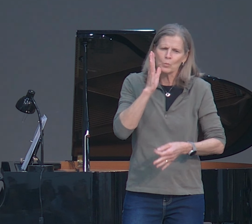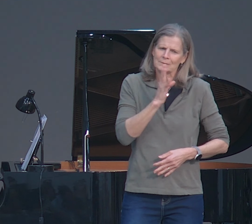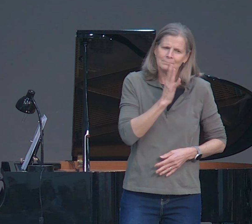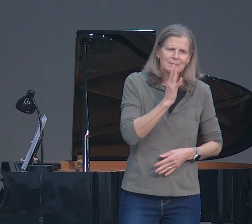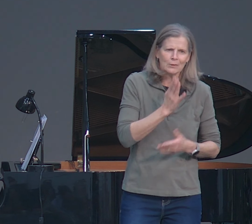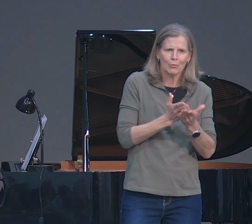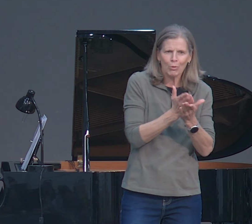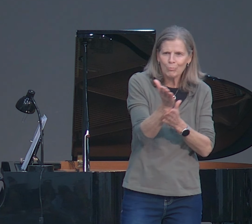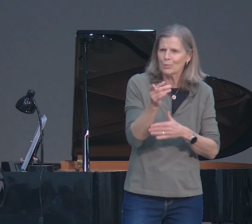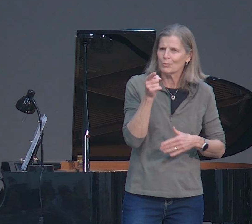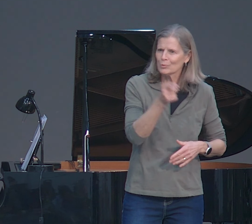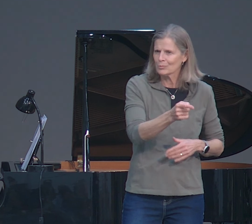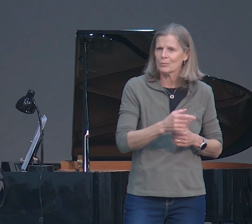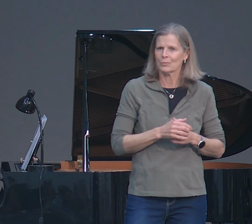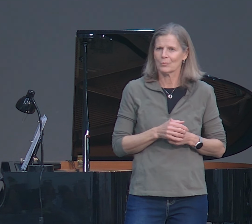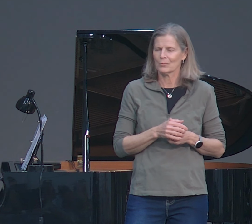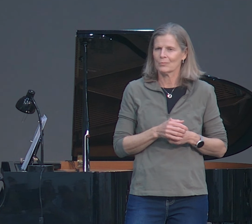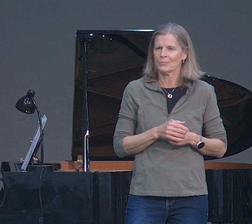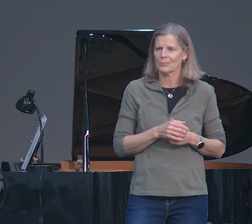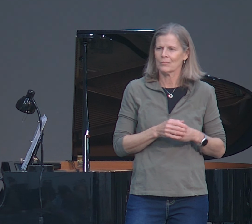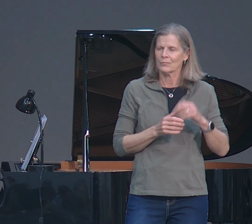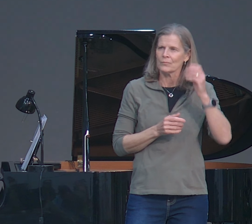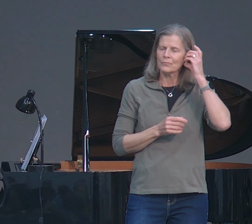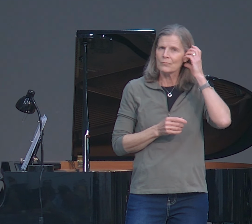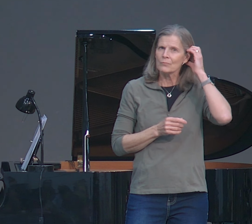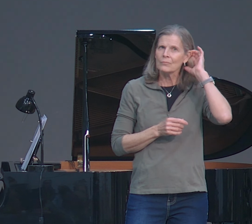you. The Holy Spirit will speak through you.